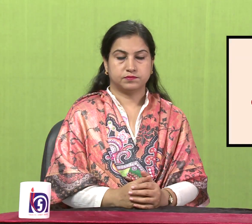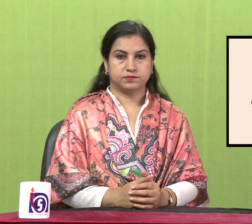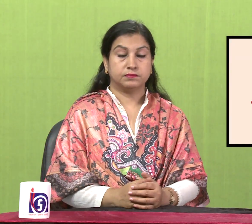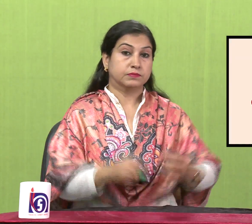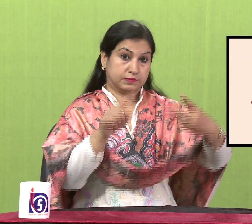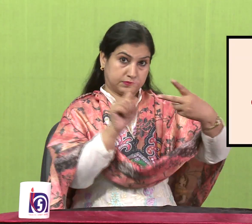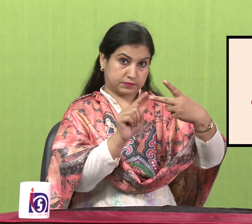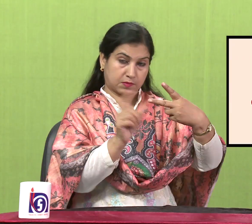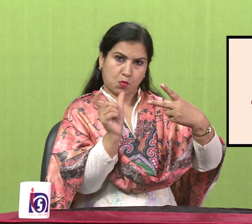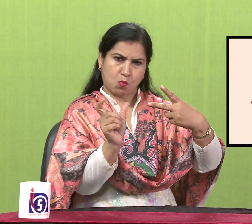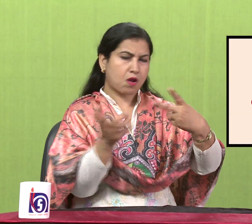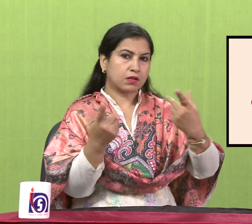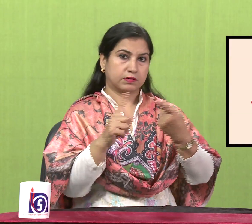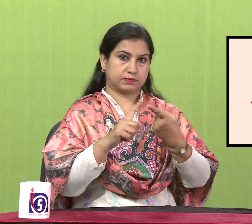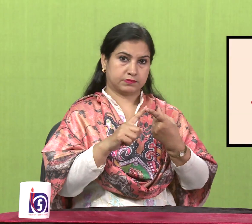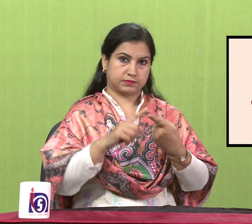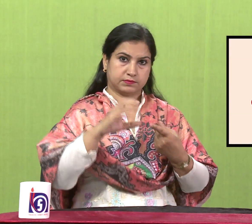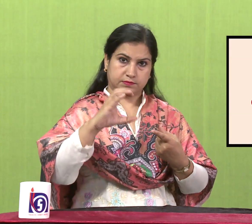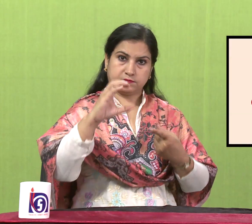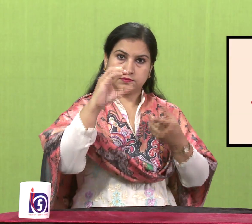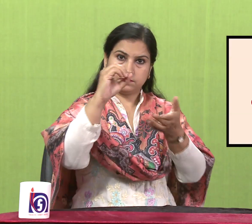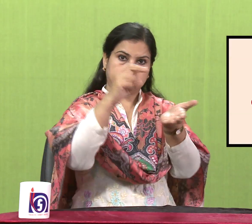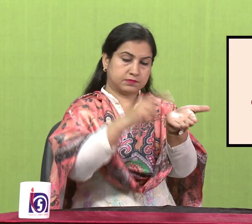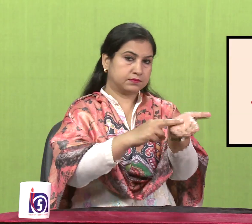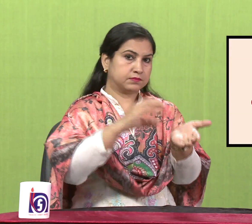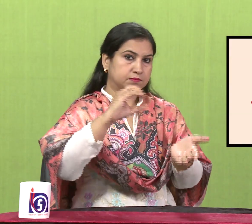Second word is economic development.